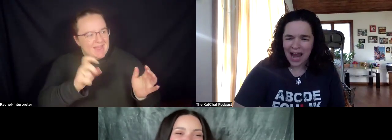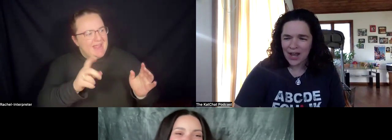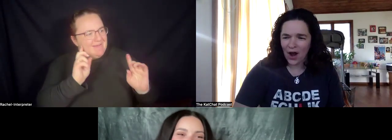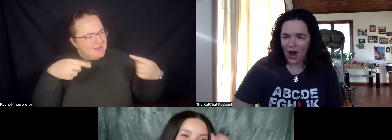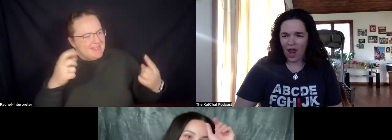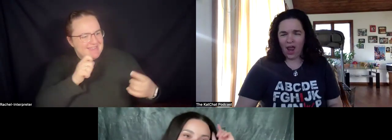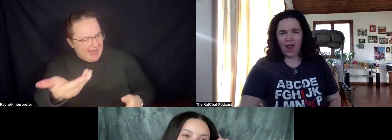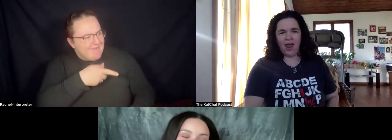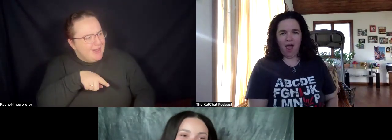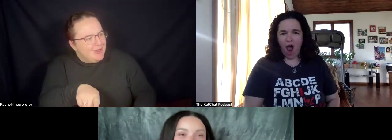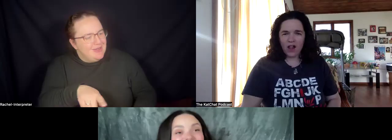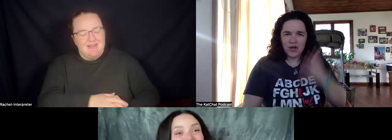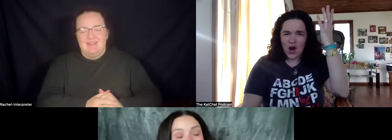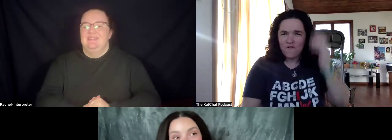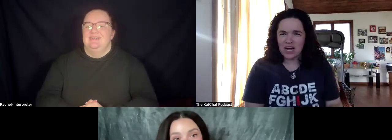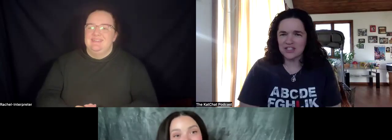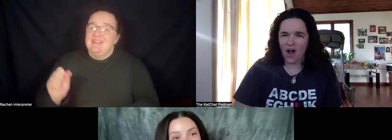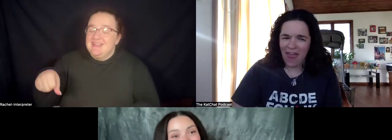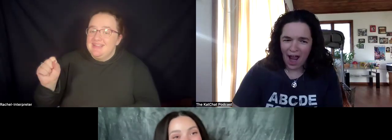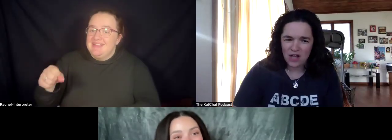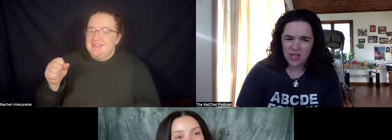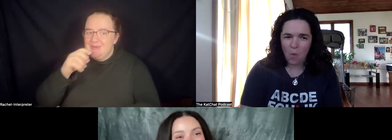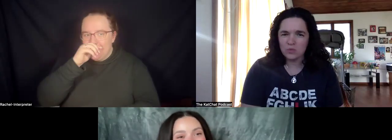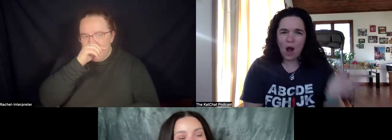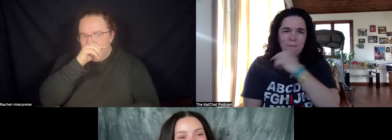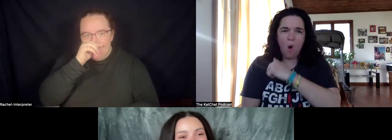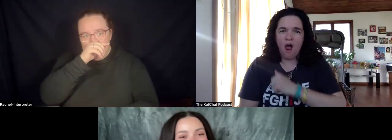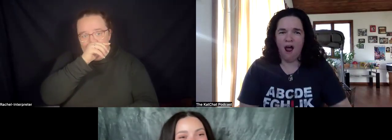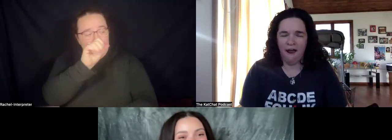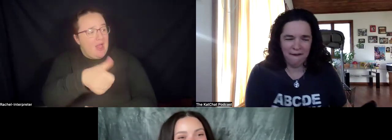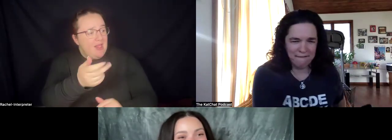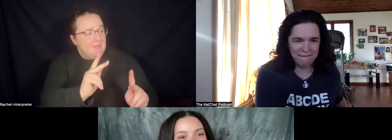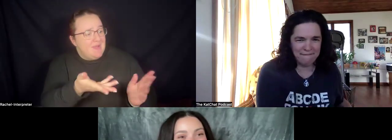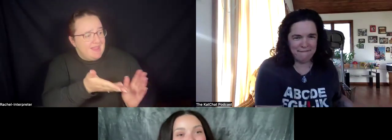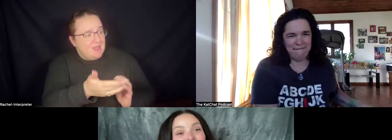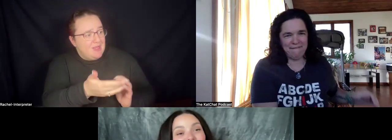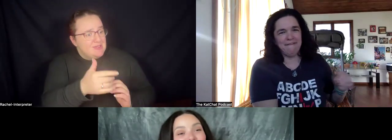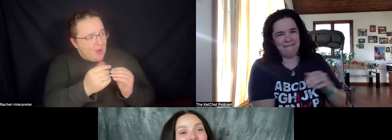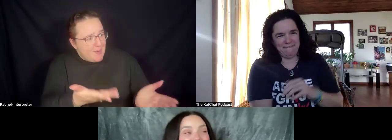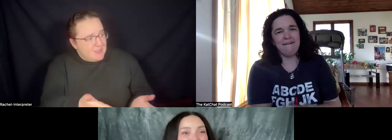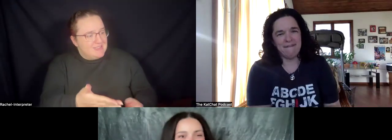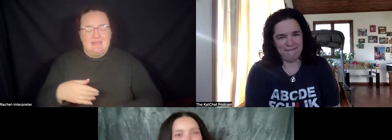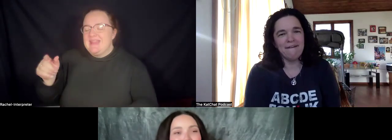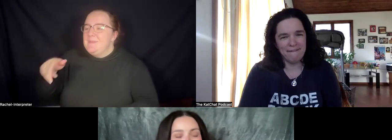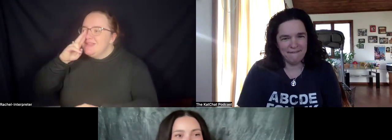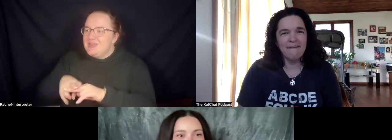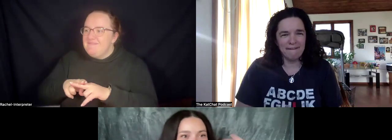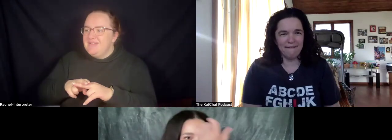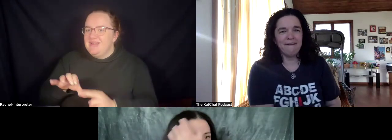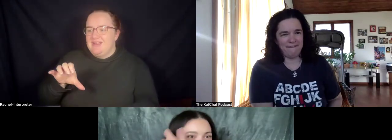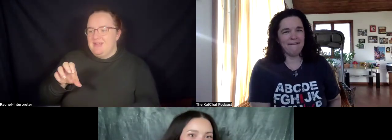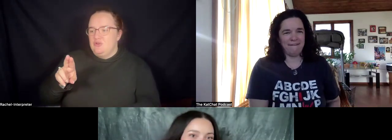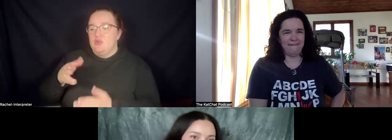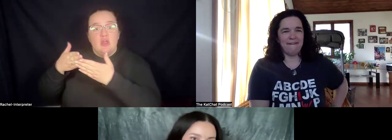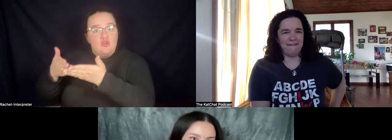not to invite her. I Yeah, fun there. So what? One more. that would be so fun. Even the cruises that they do, they